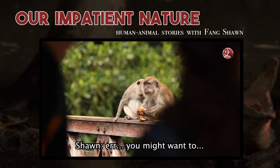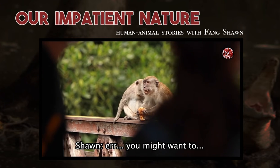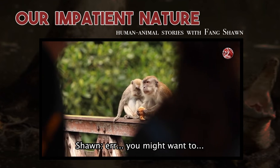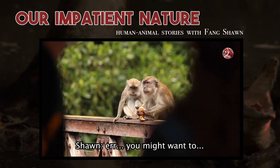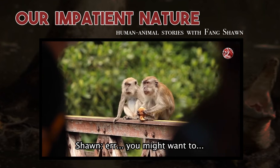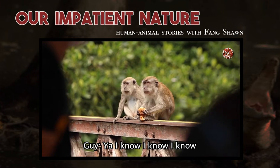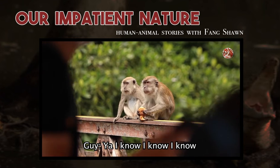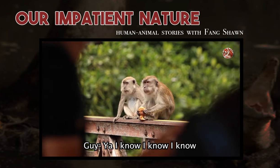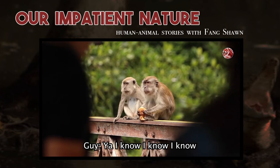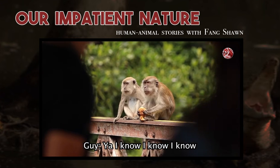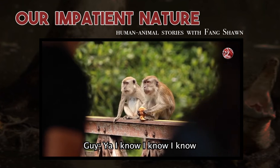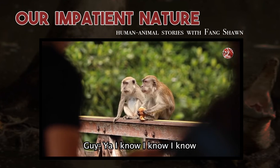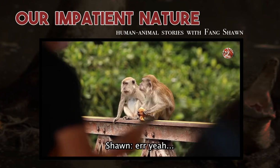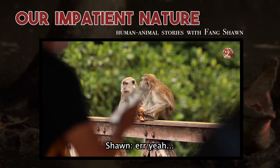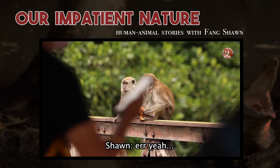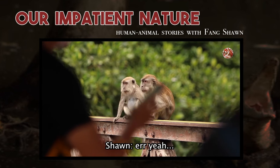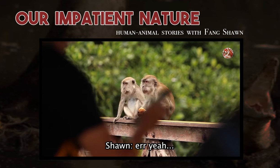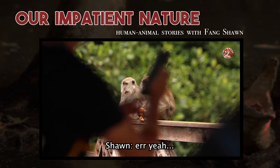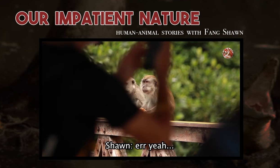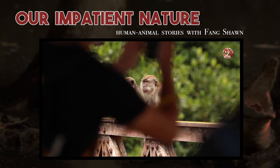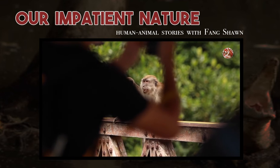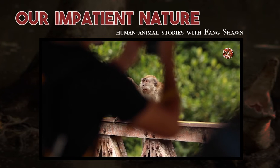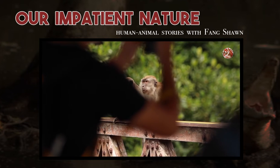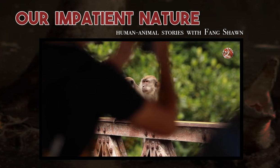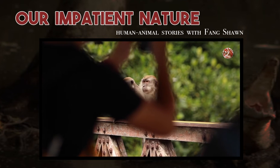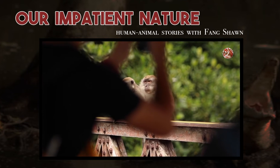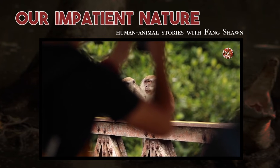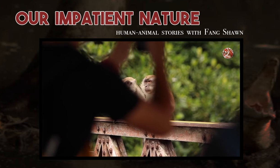You might want to... I know. Yeah.